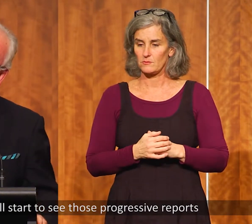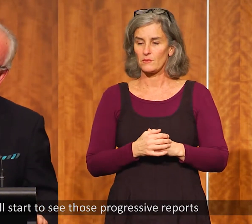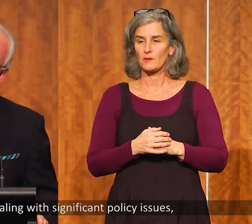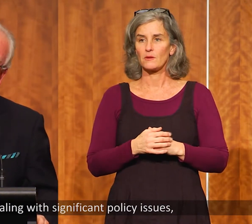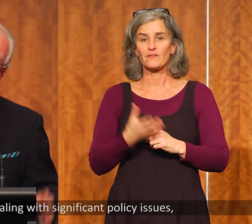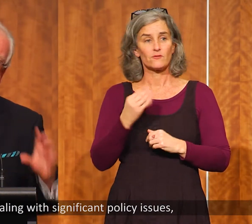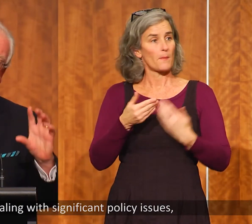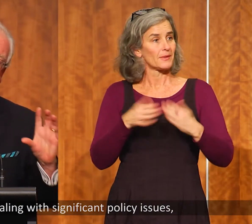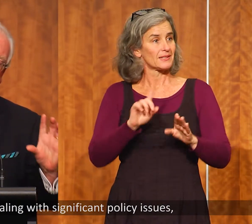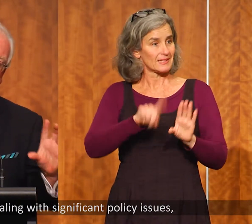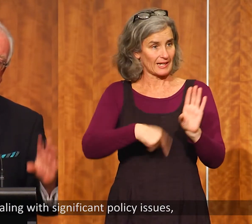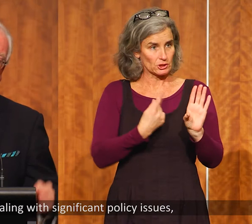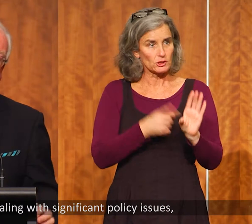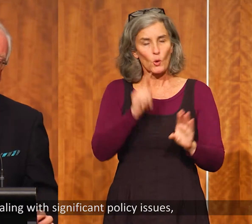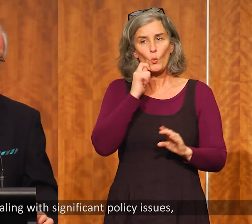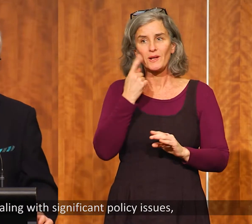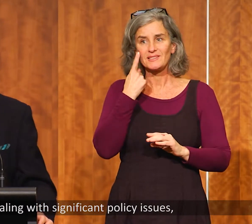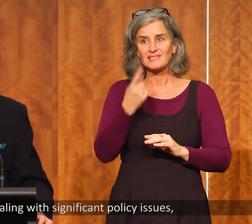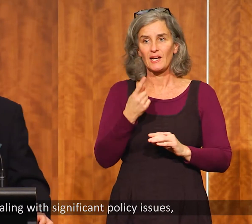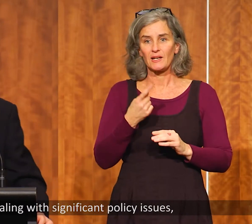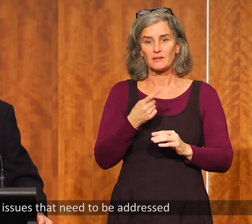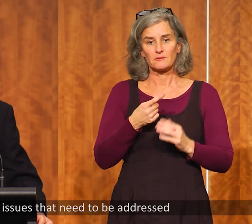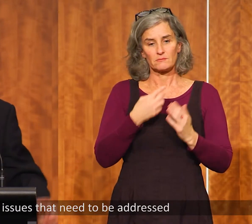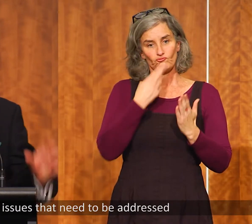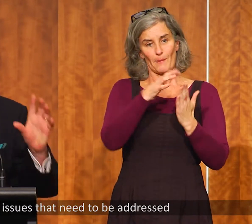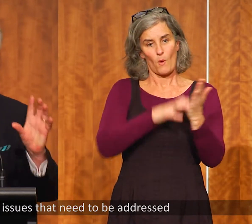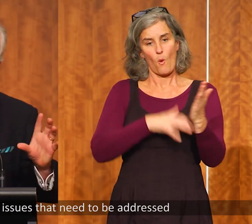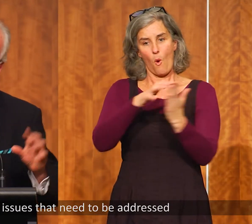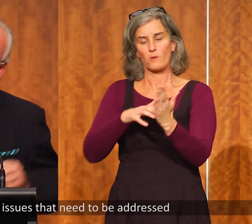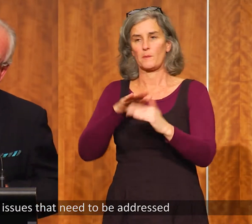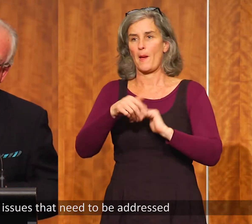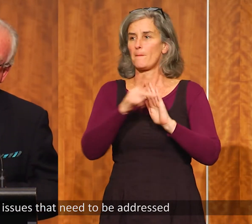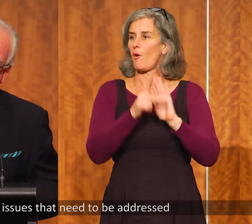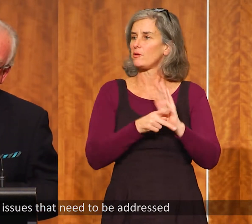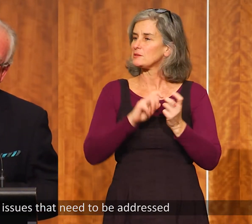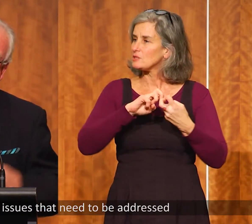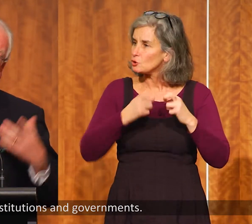progressive reports that are dealing with significant policy issues, significant